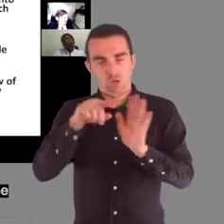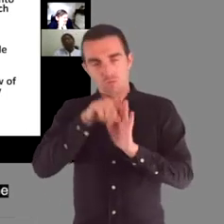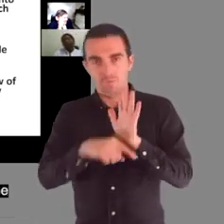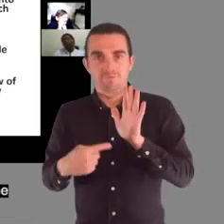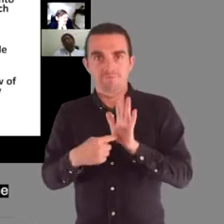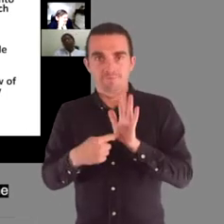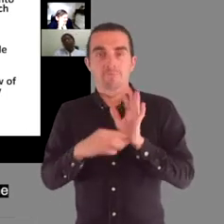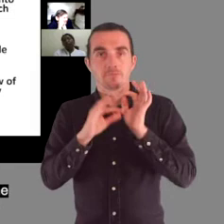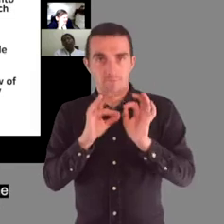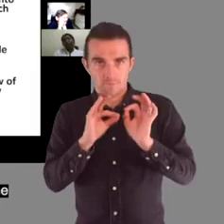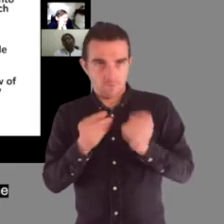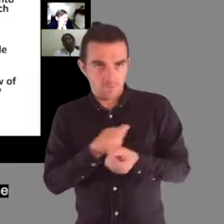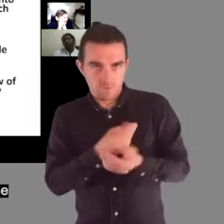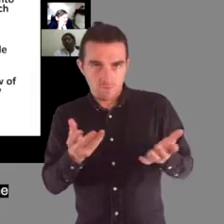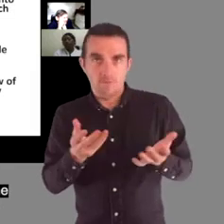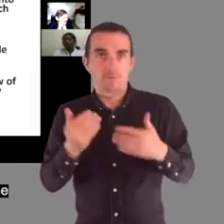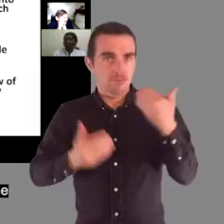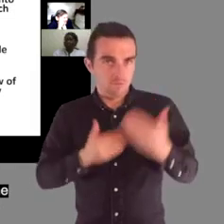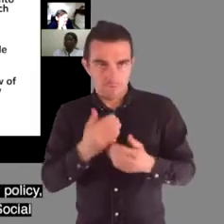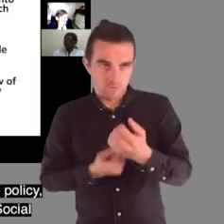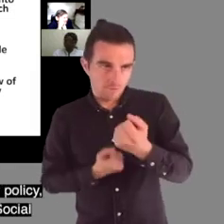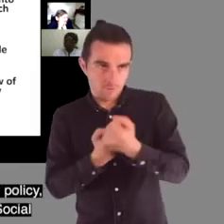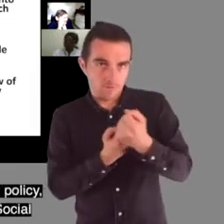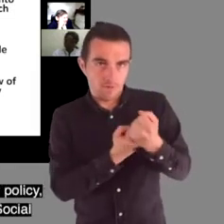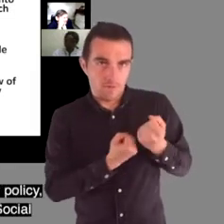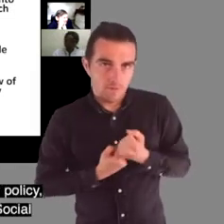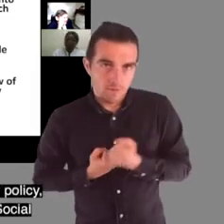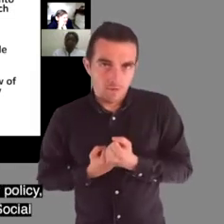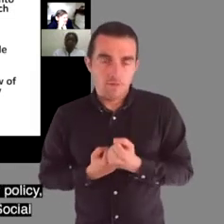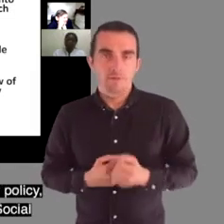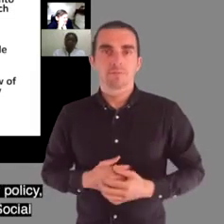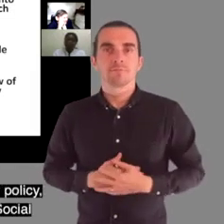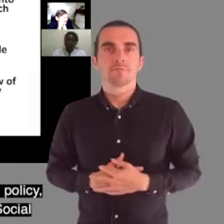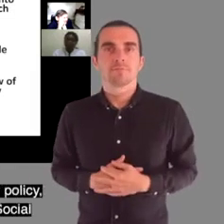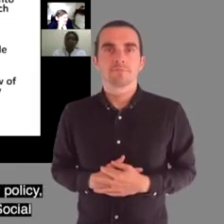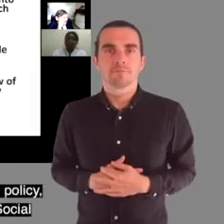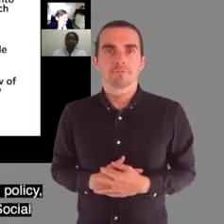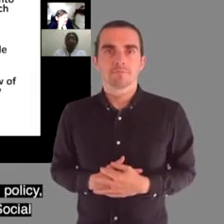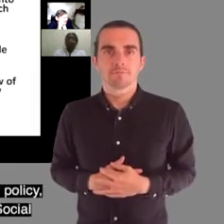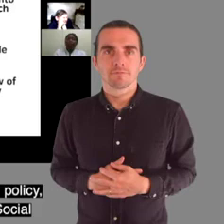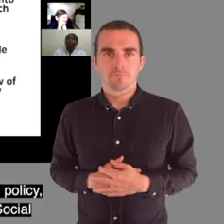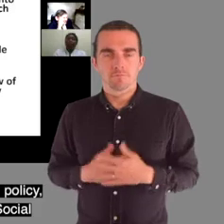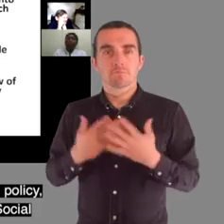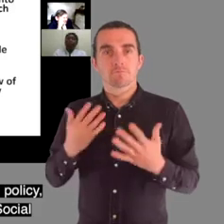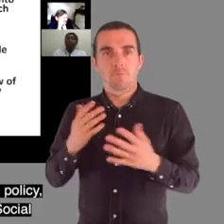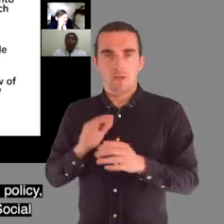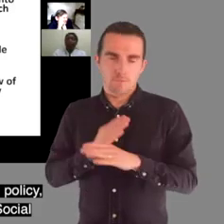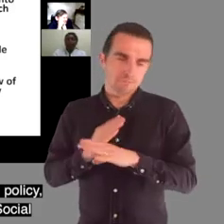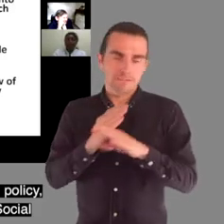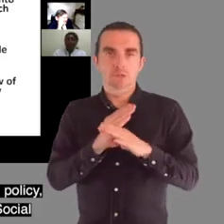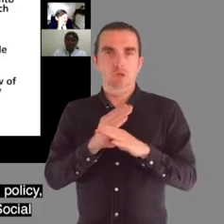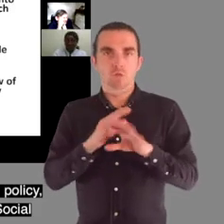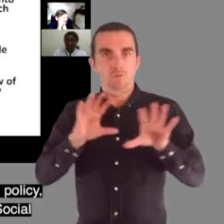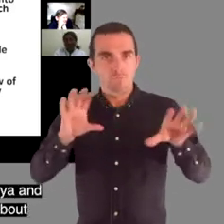on the review of the social protection policy. These forums for the protection policy have been organized by the